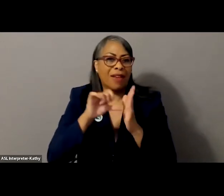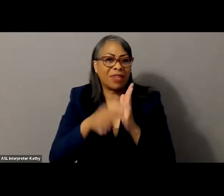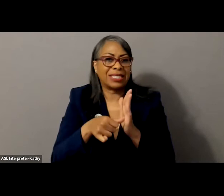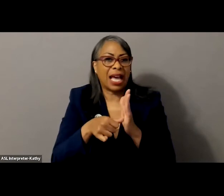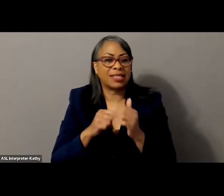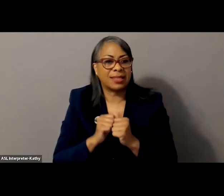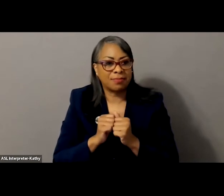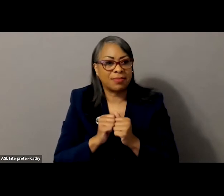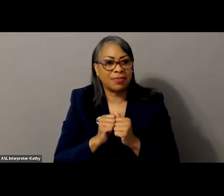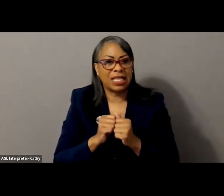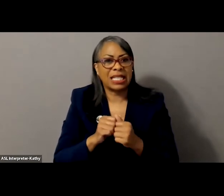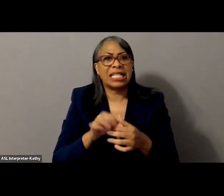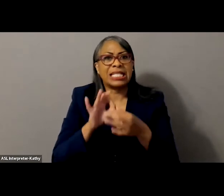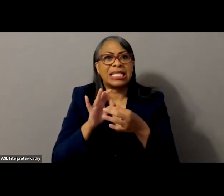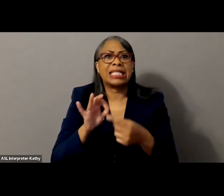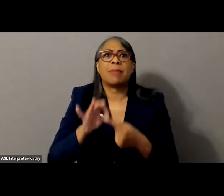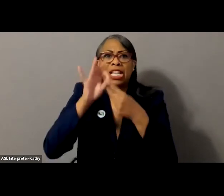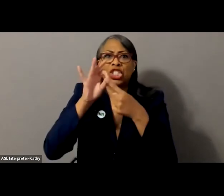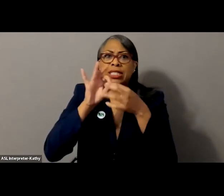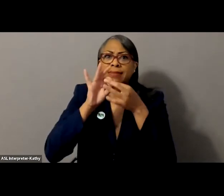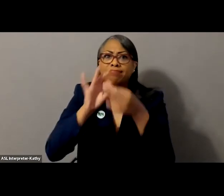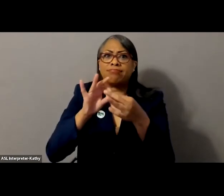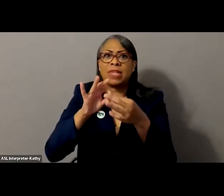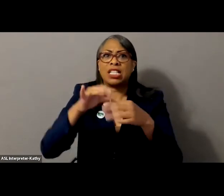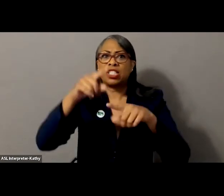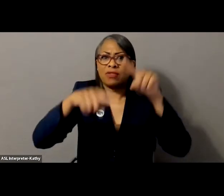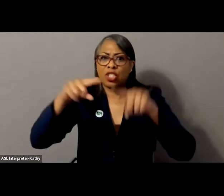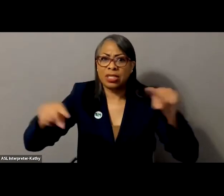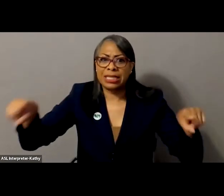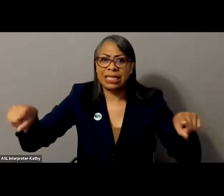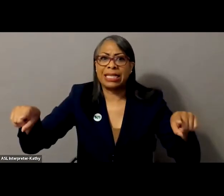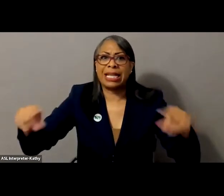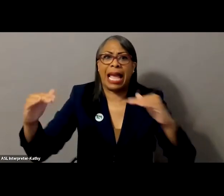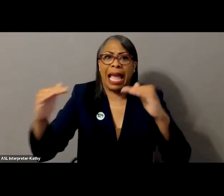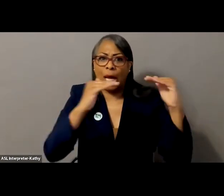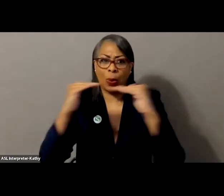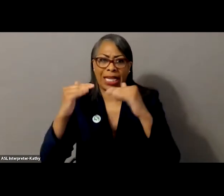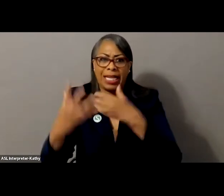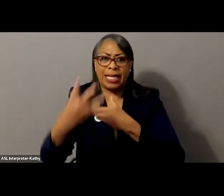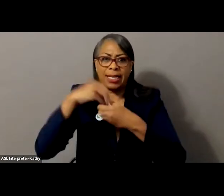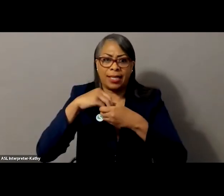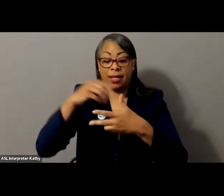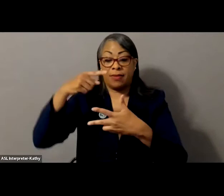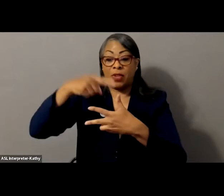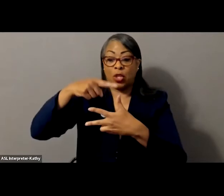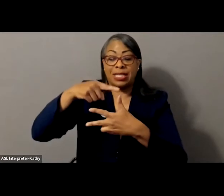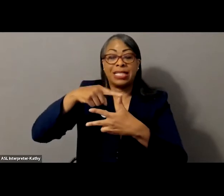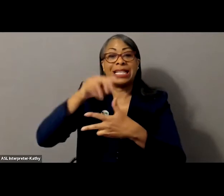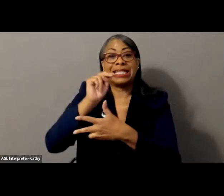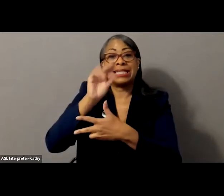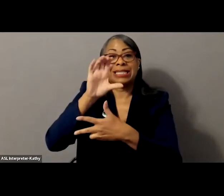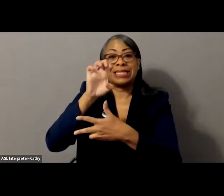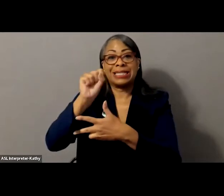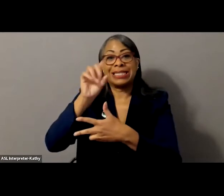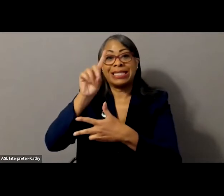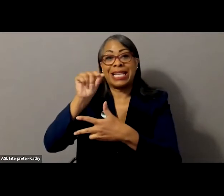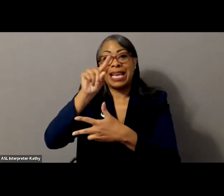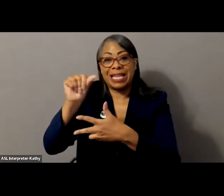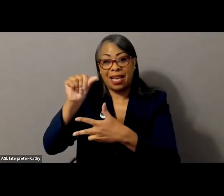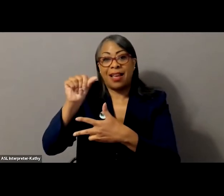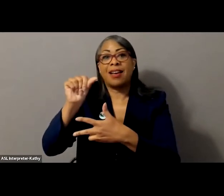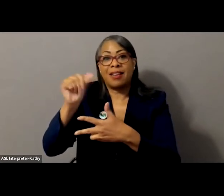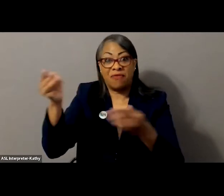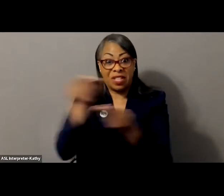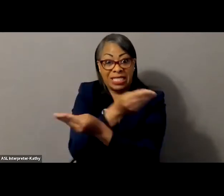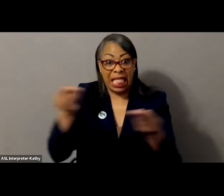thread around diversity, equity, and inclusion, which comes through. So the first is NCS as a data facilitator. So NCS could